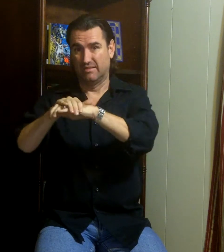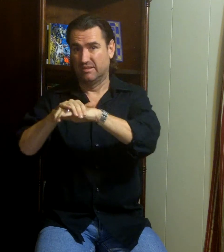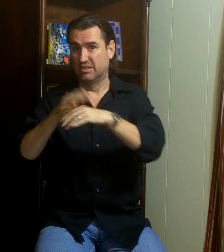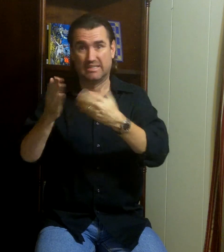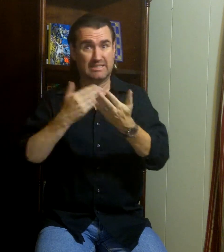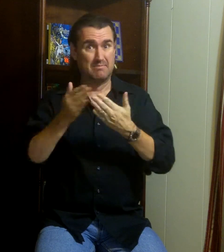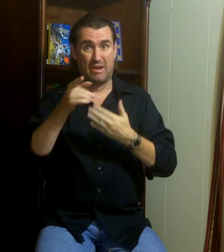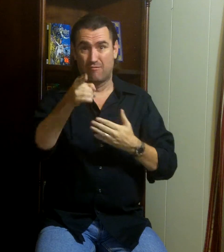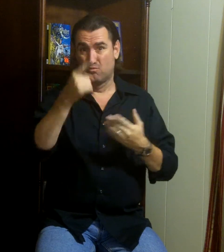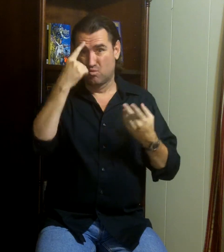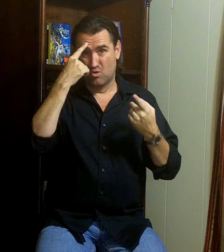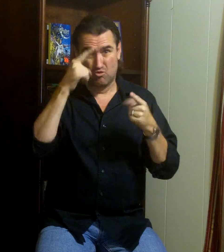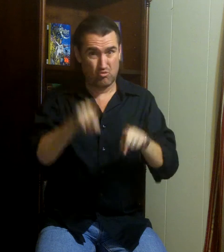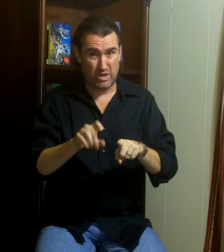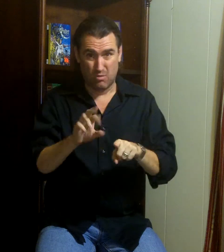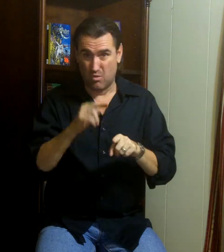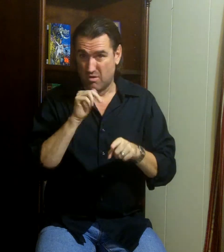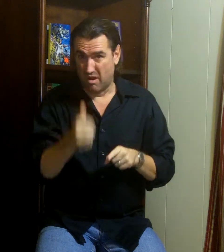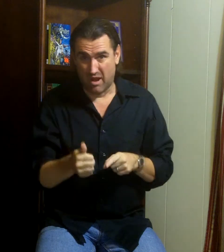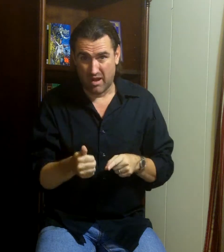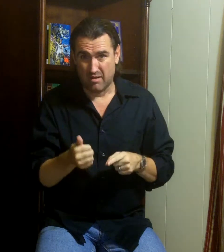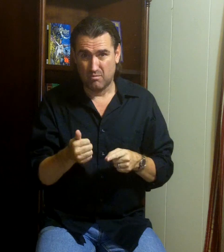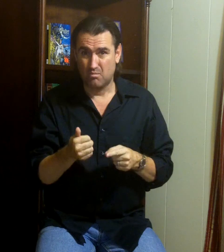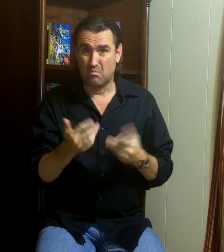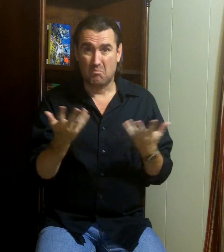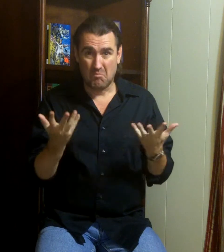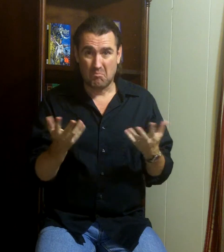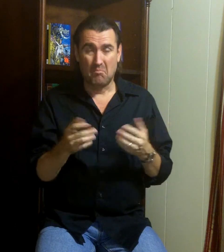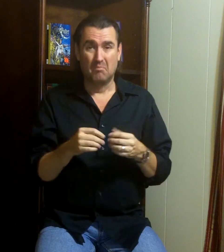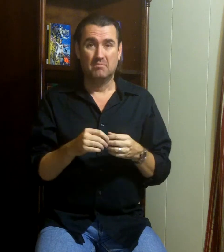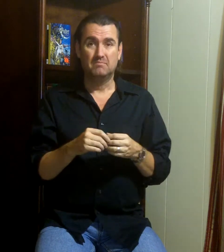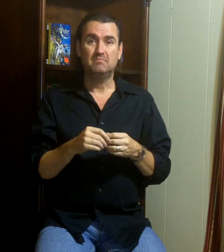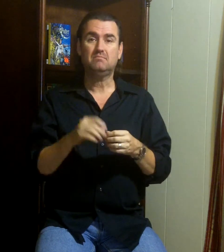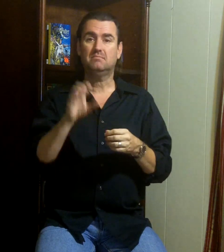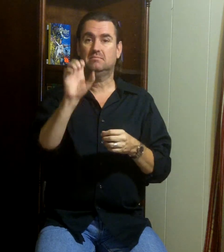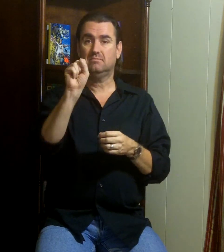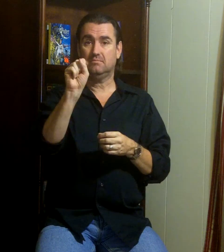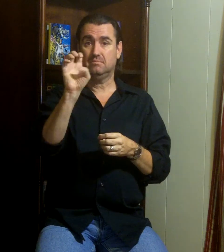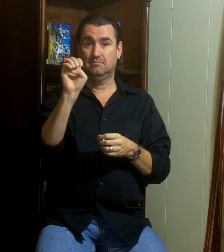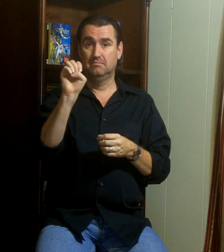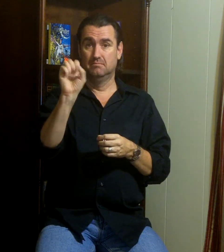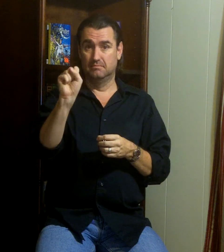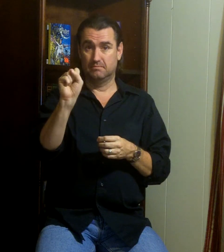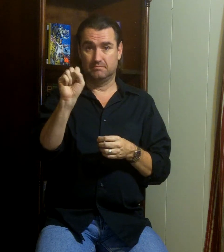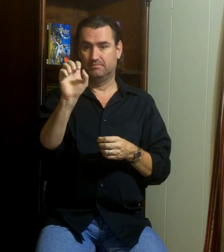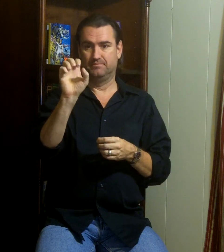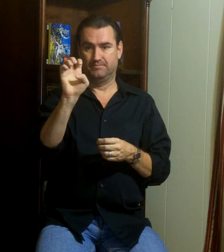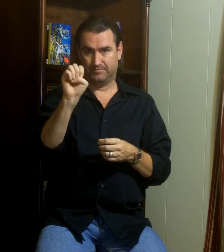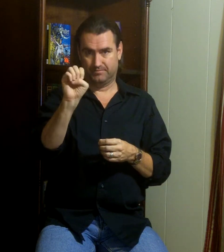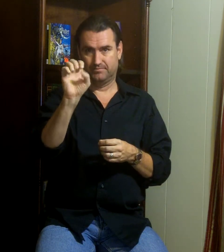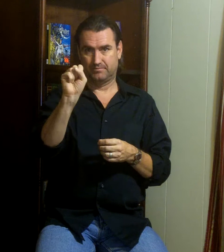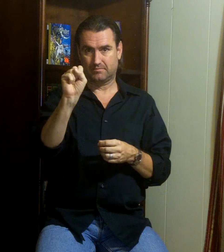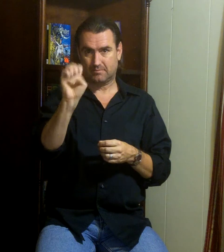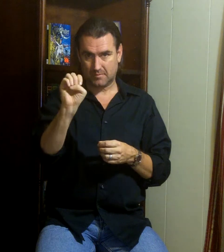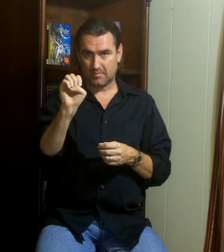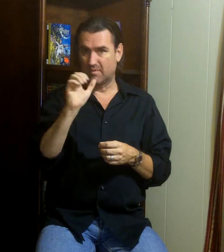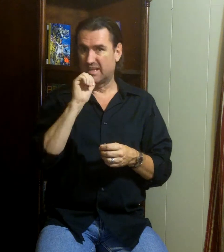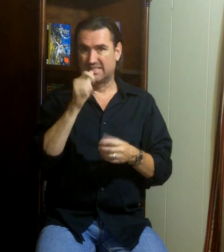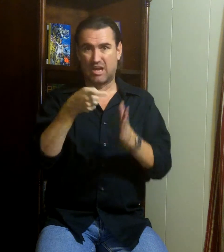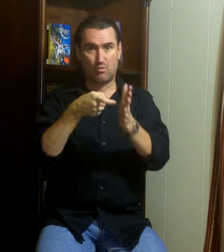really ultimately doesn't matter, because ESSE does not require you to sign in C-sign. They'll actually